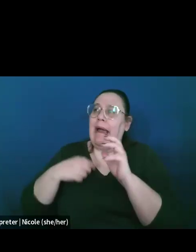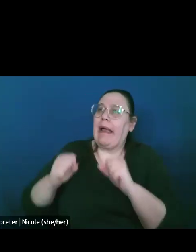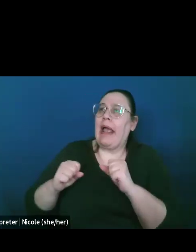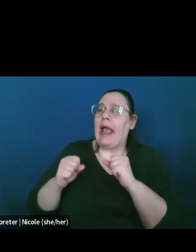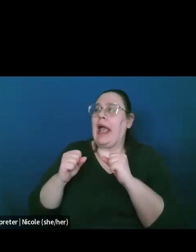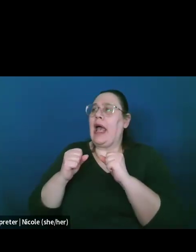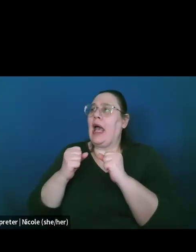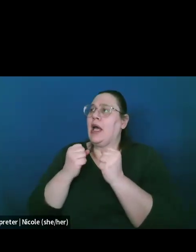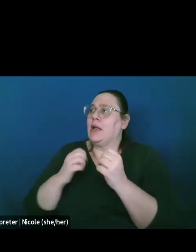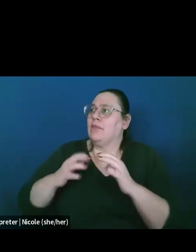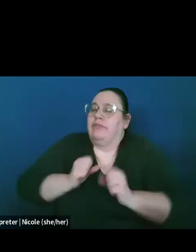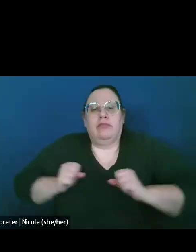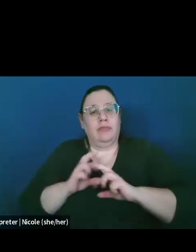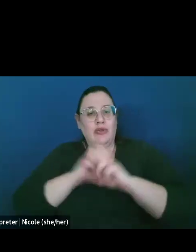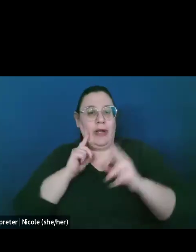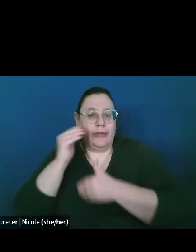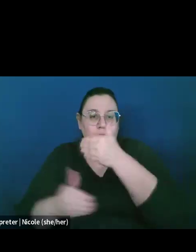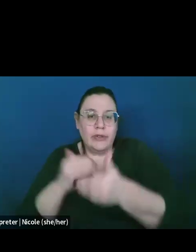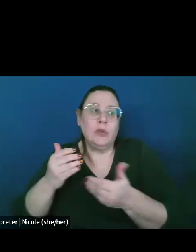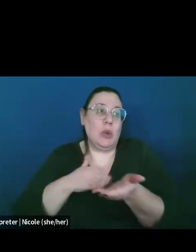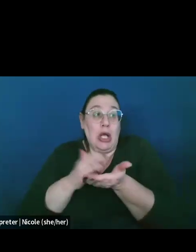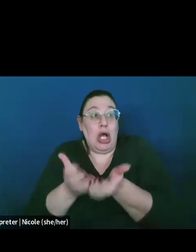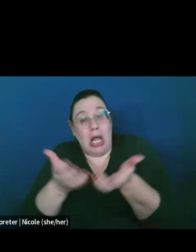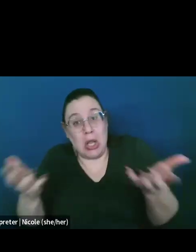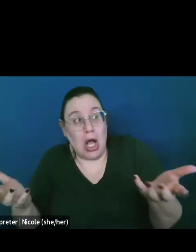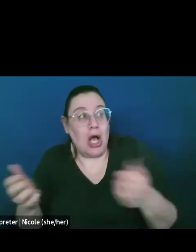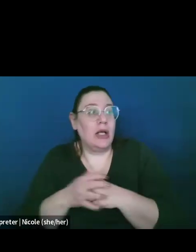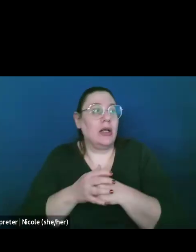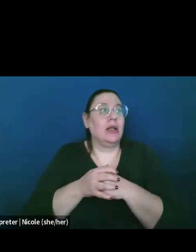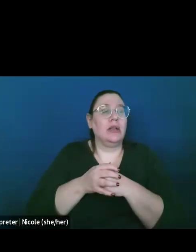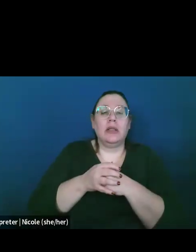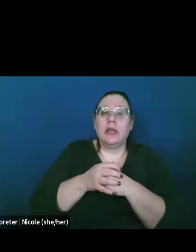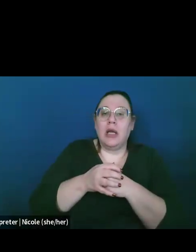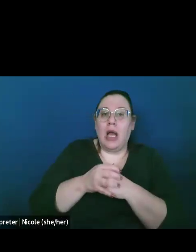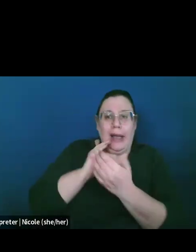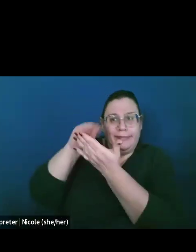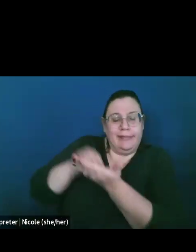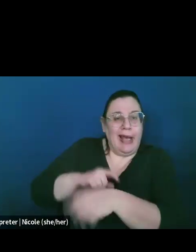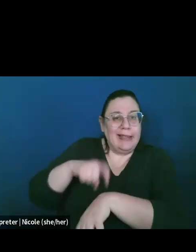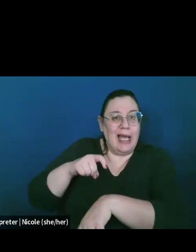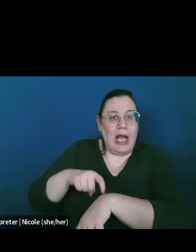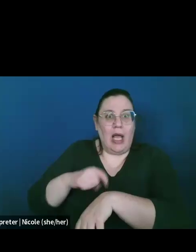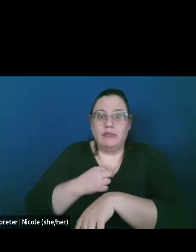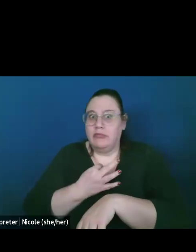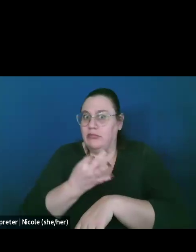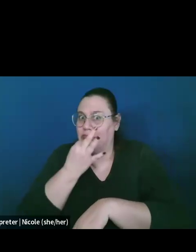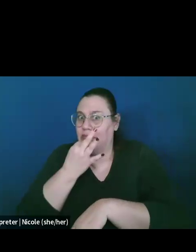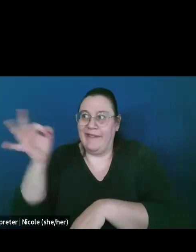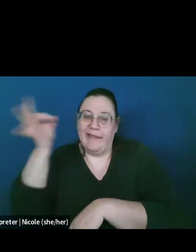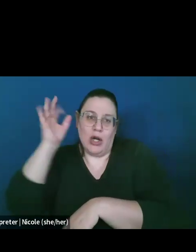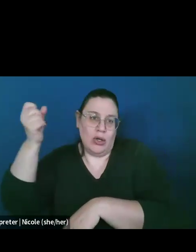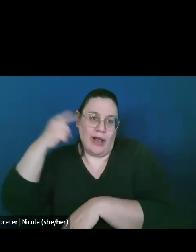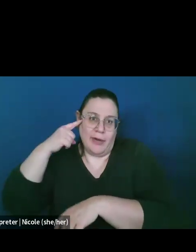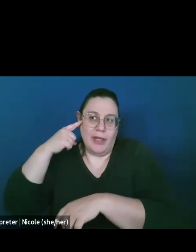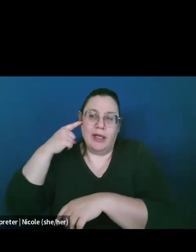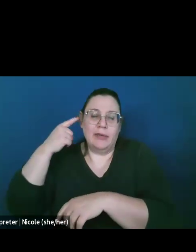blog. Um, I also track my time, something I got very good with at federal government with having